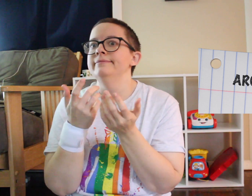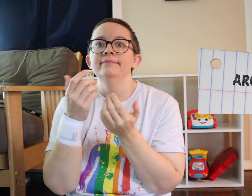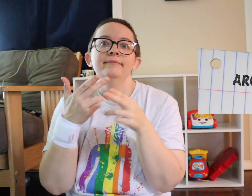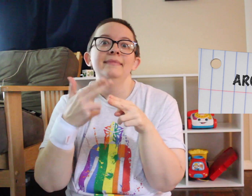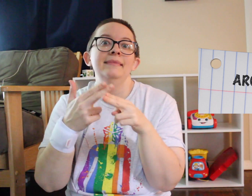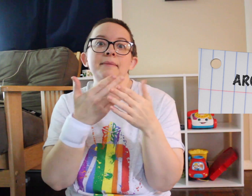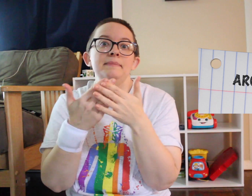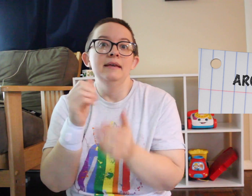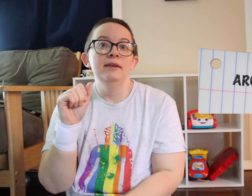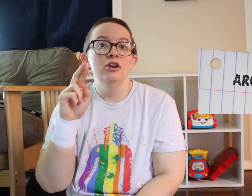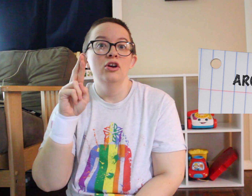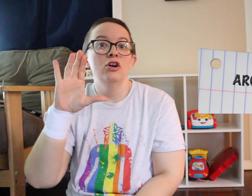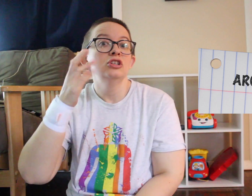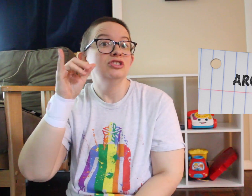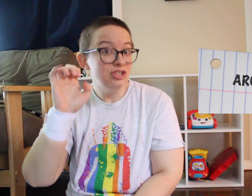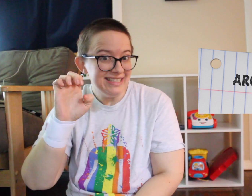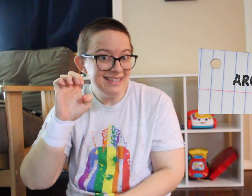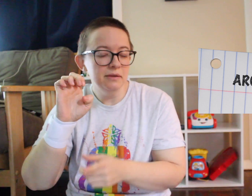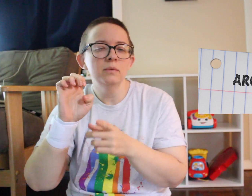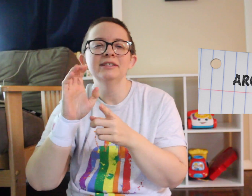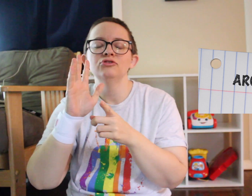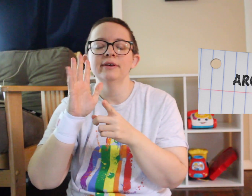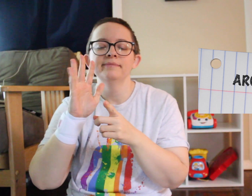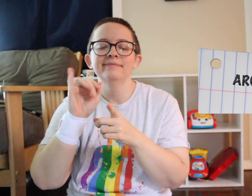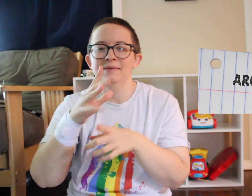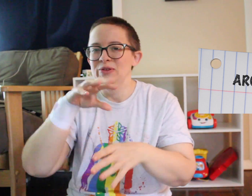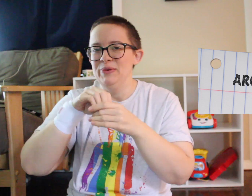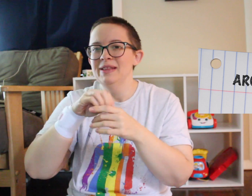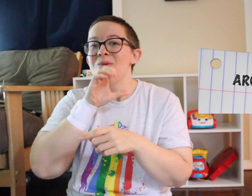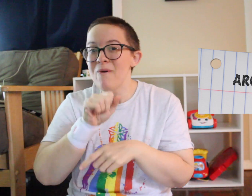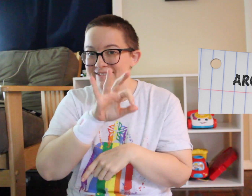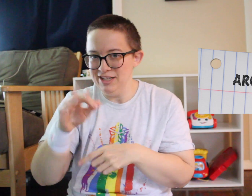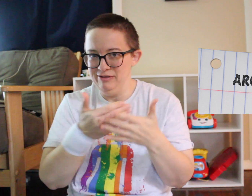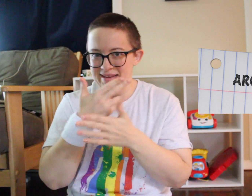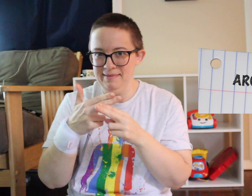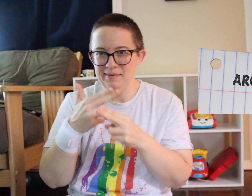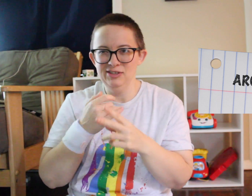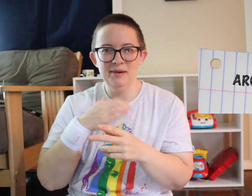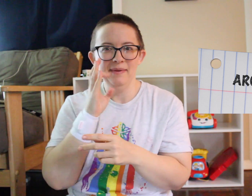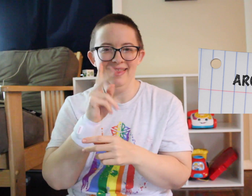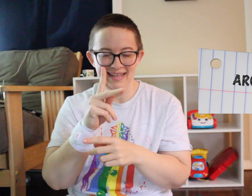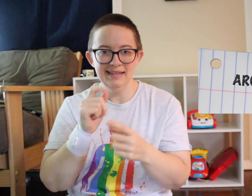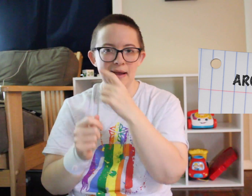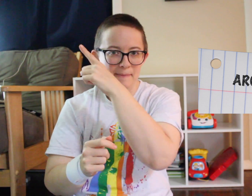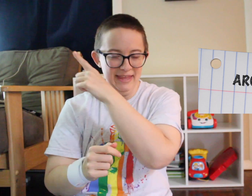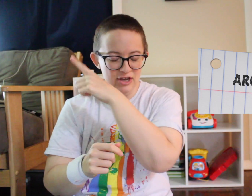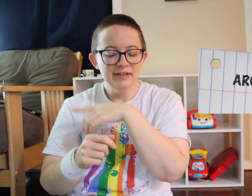nickname, or you could have the baby name of Archie, which was included in my old-fashioned baby names, which I will link up